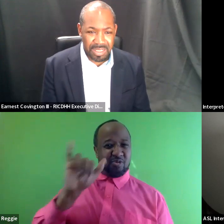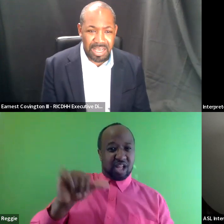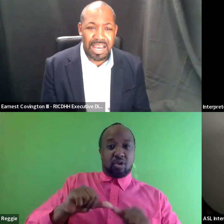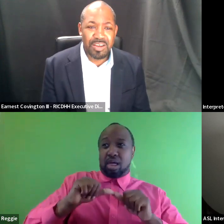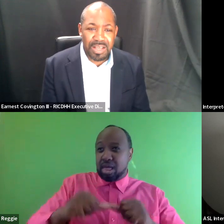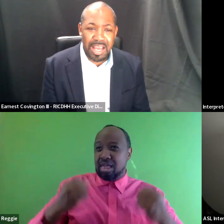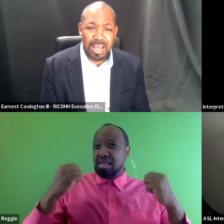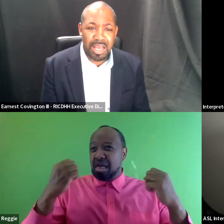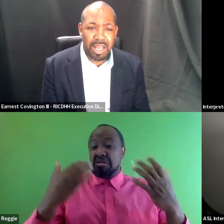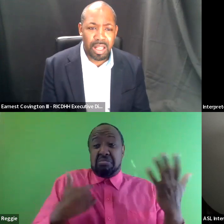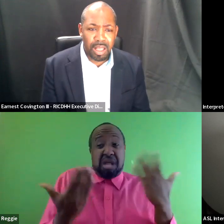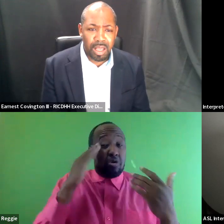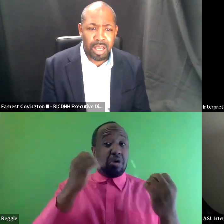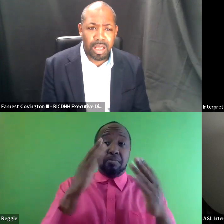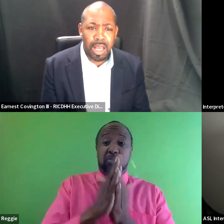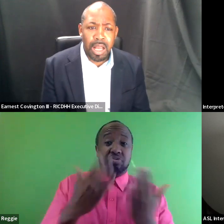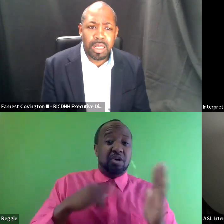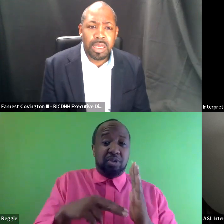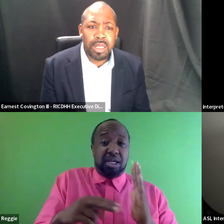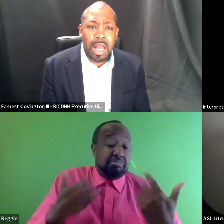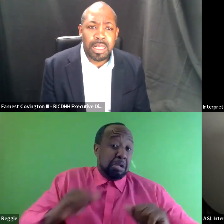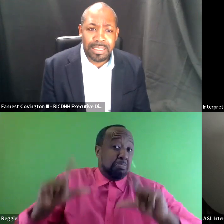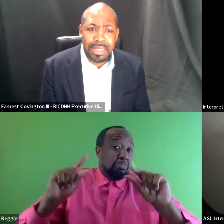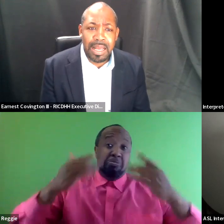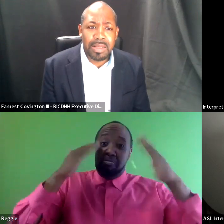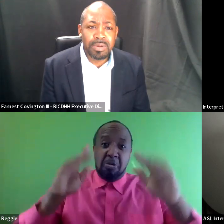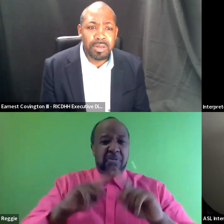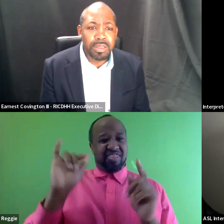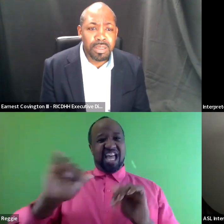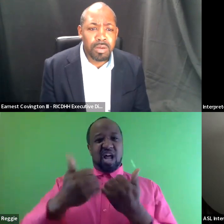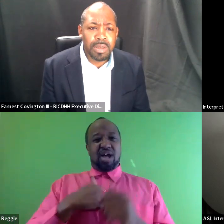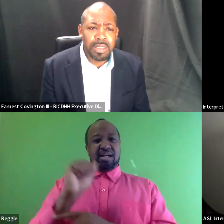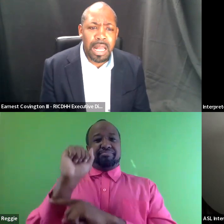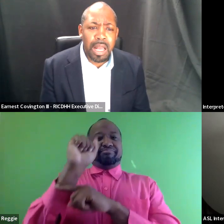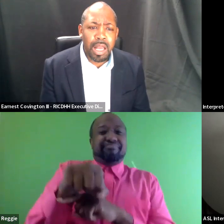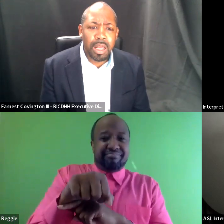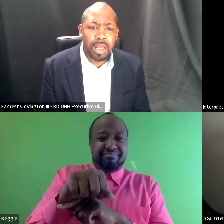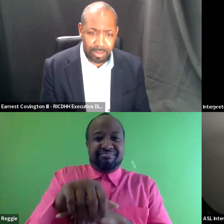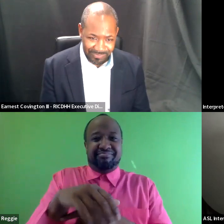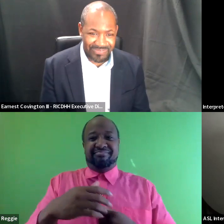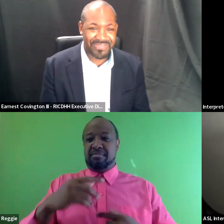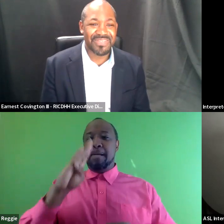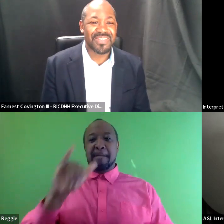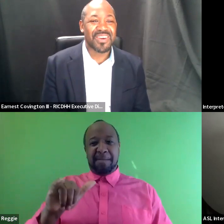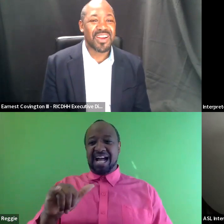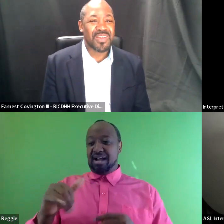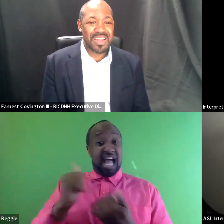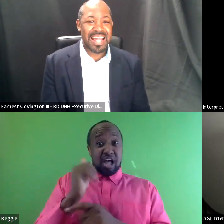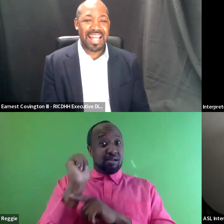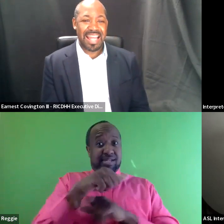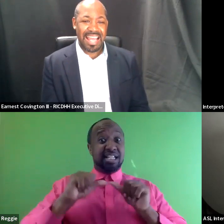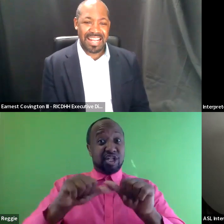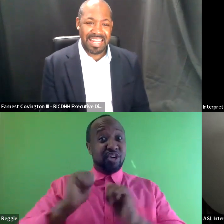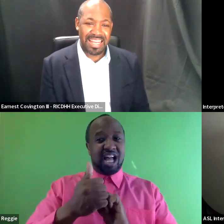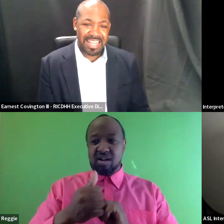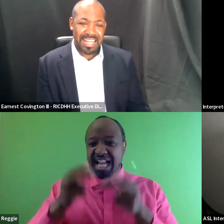had that trauma. I was unworthy. My sign was less than. But okay, I can read books and sign. So that was a huge